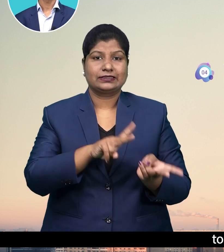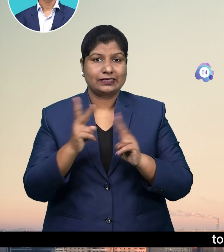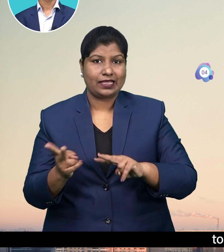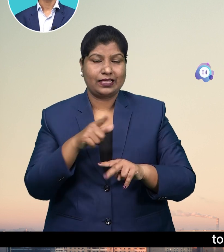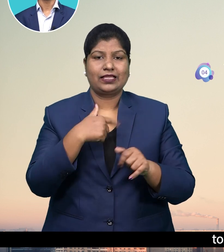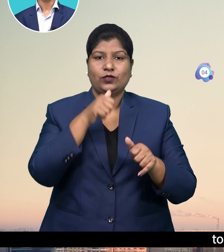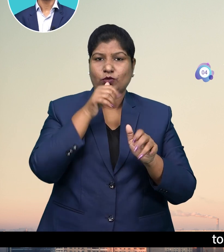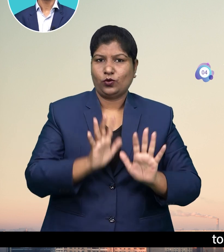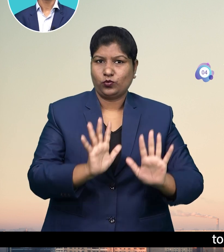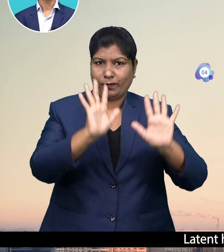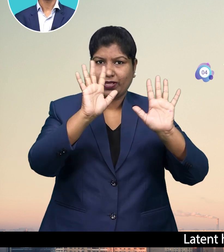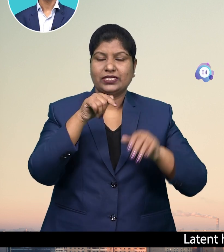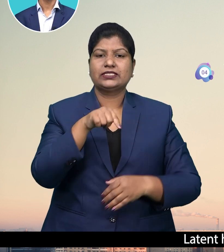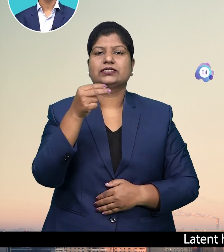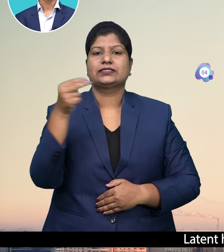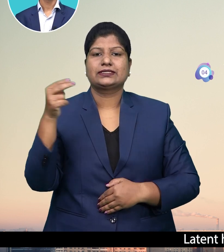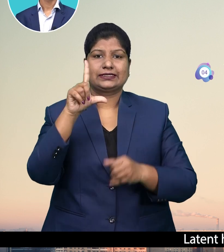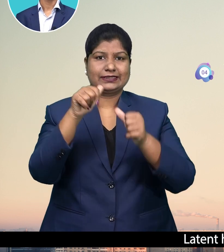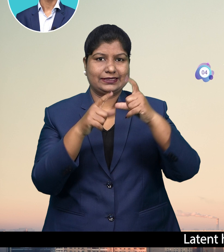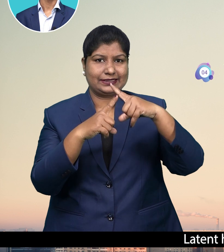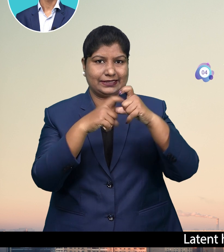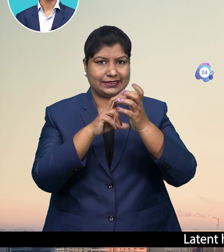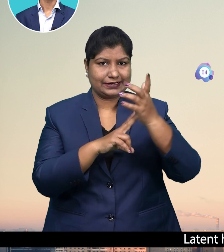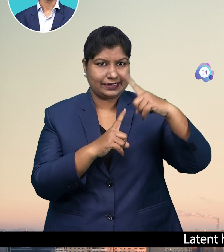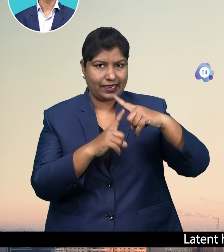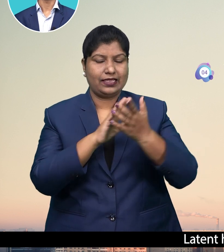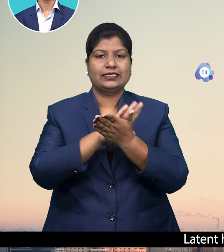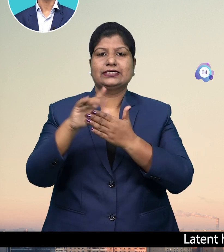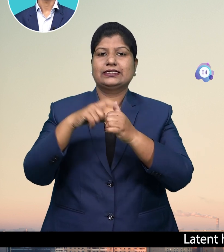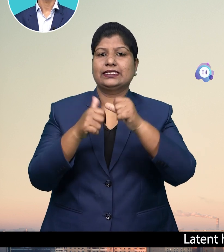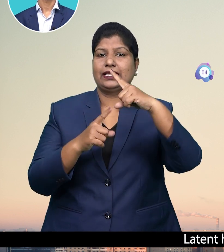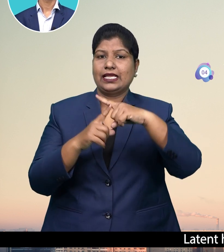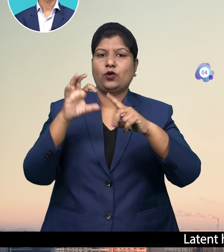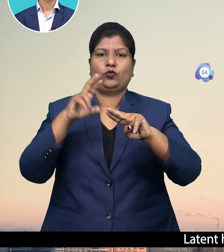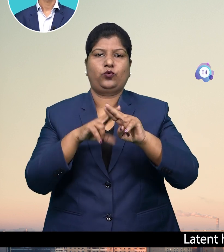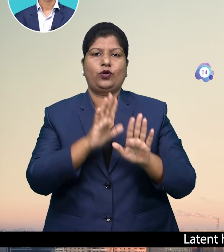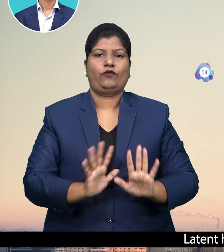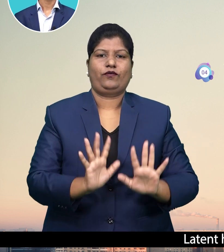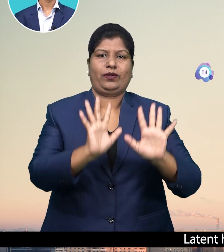vapor is called latent heat of vaporization.